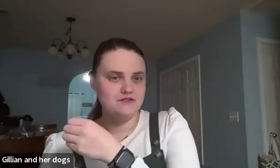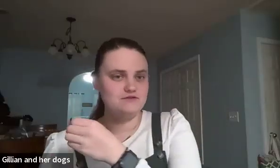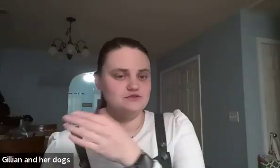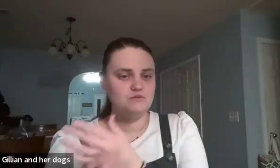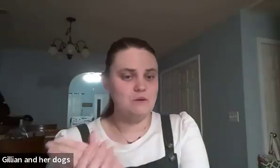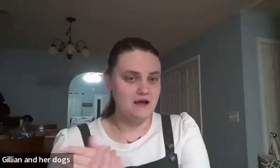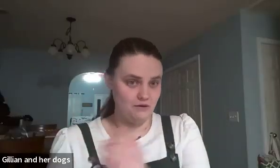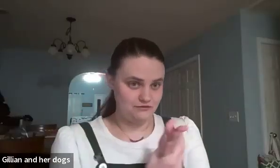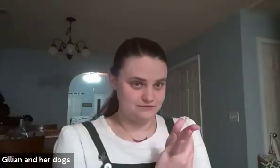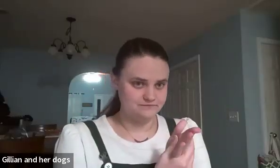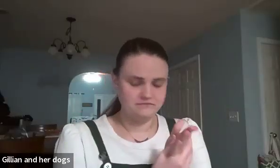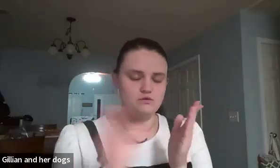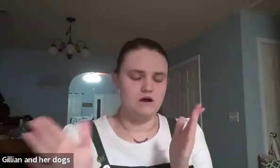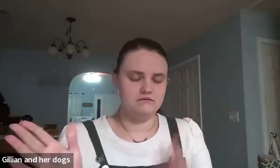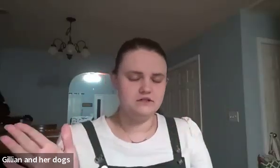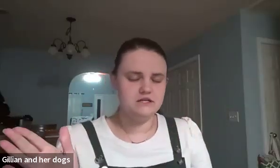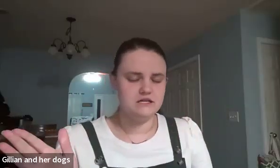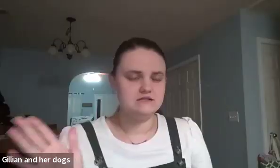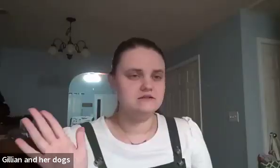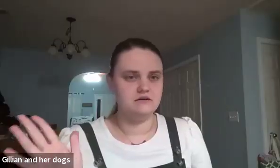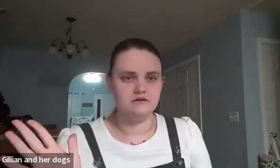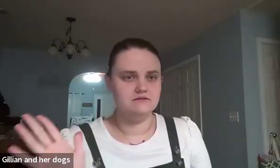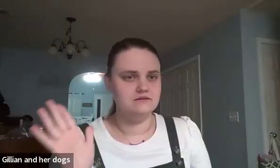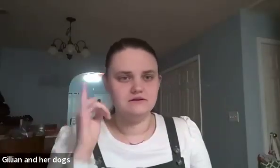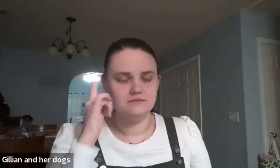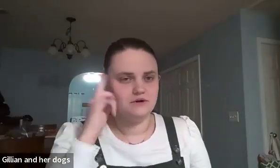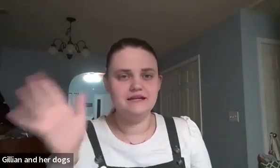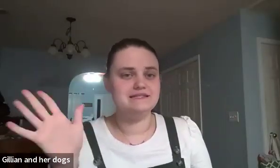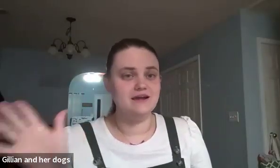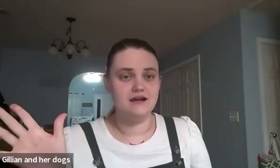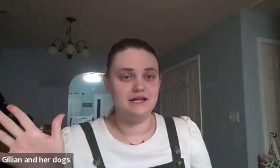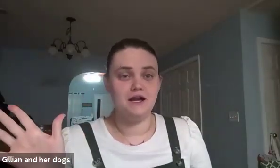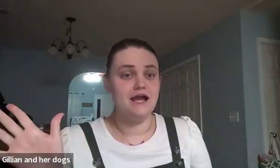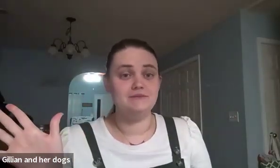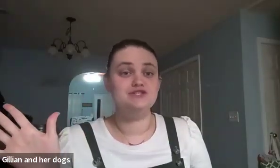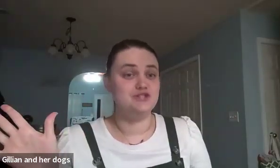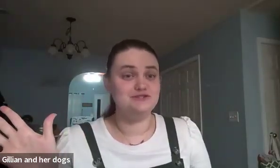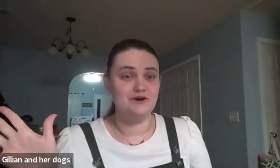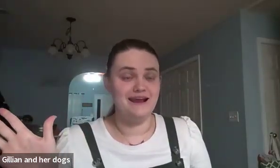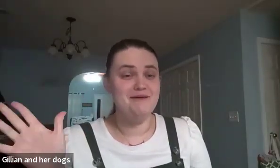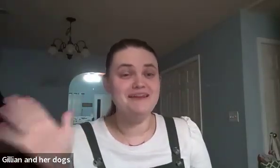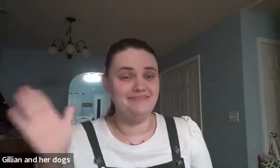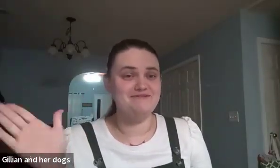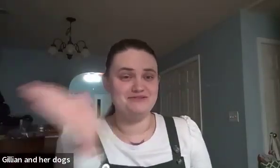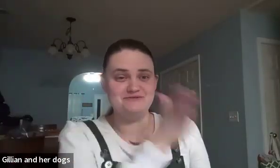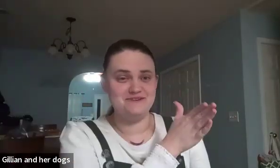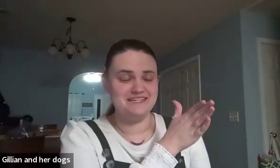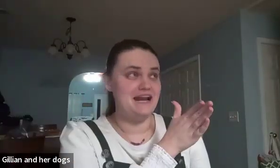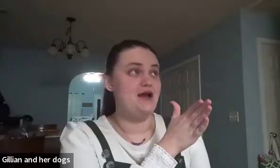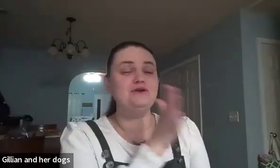11 through 12. 12. Goodness, y'all. Brain is not here, and I am so sorry. I'm in 11 through 15. I do